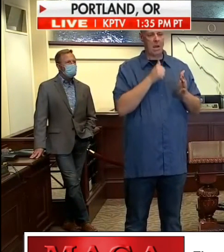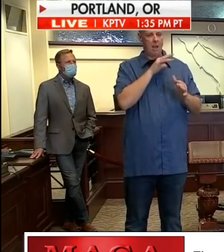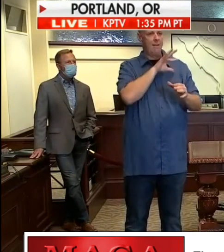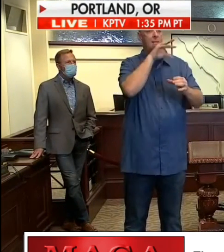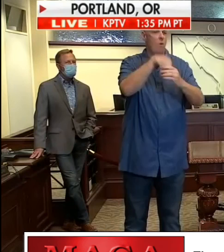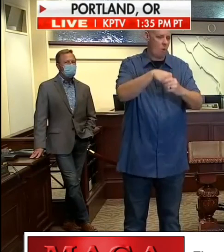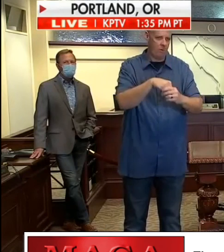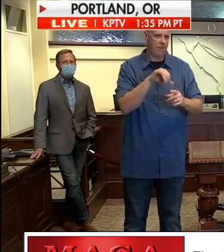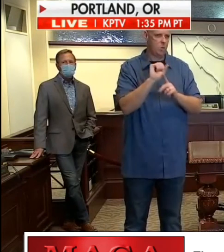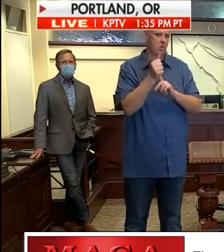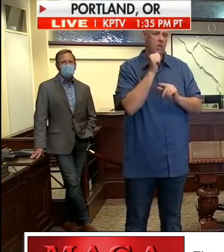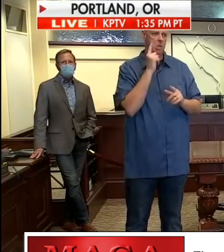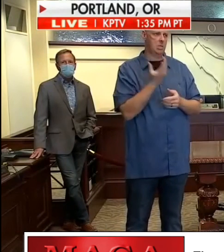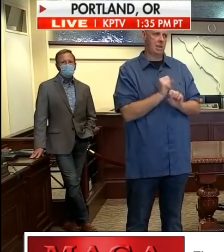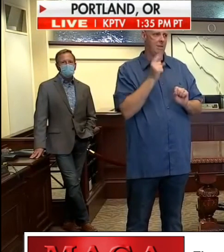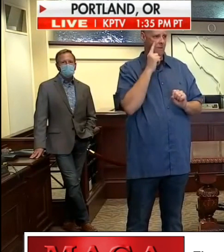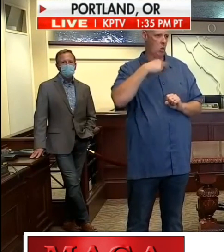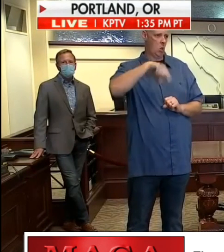that.